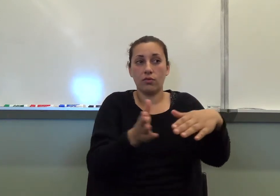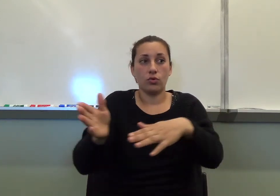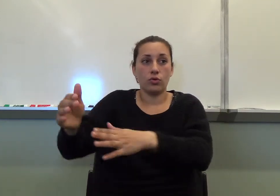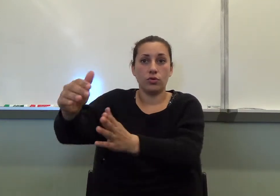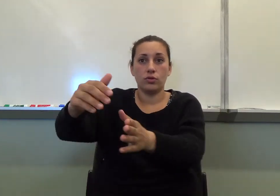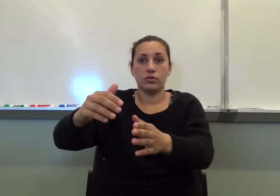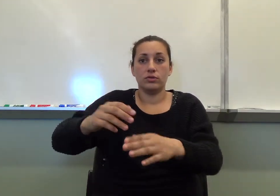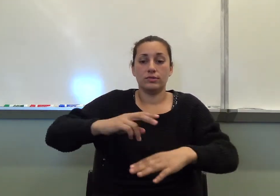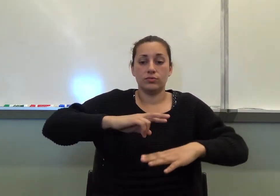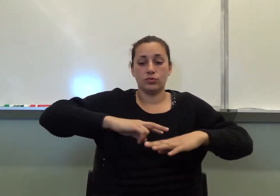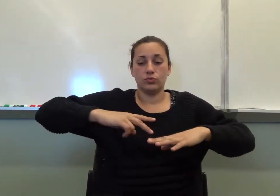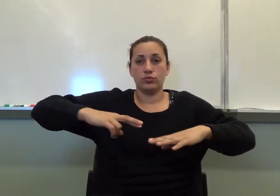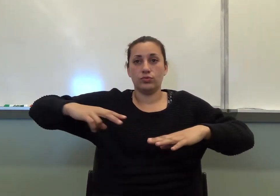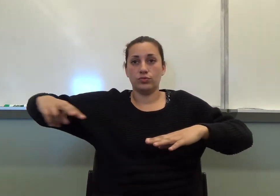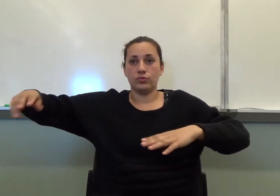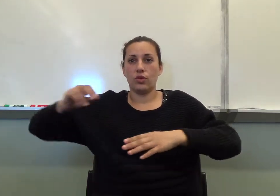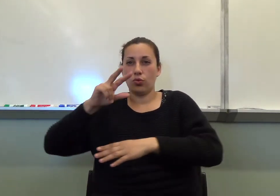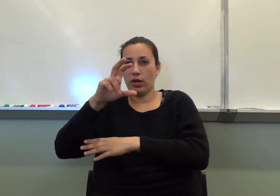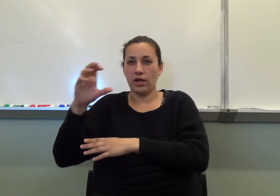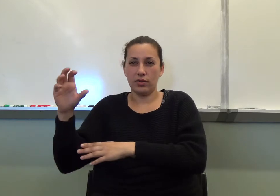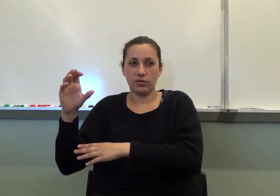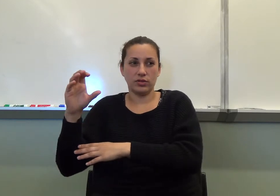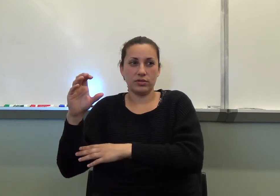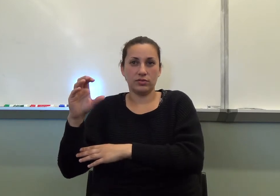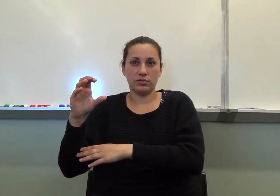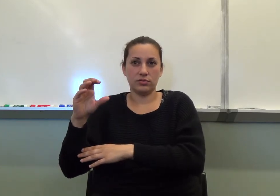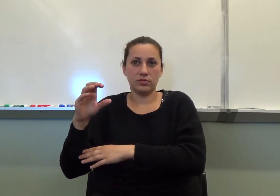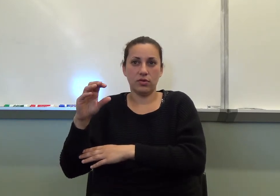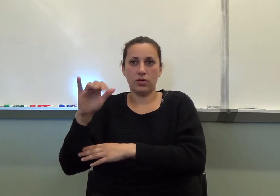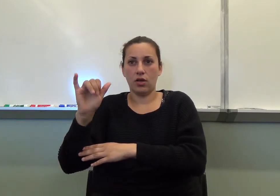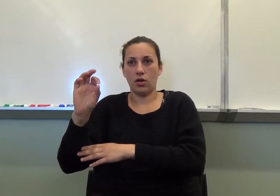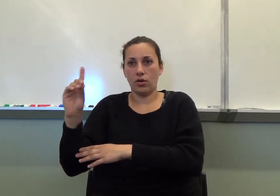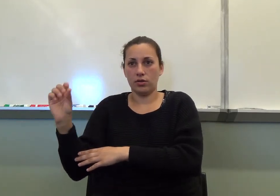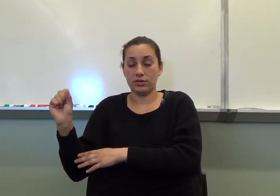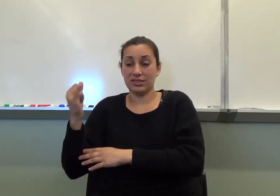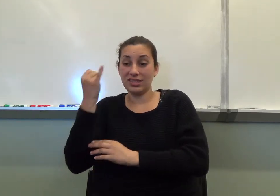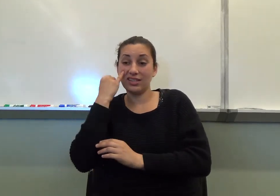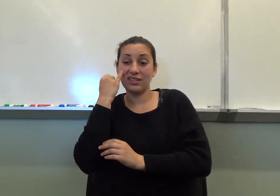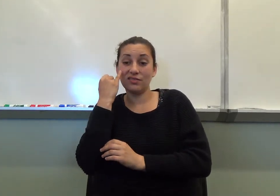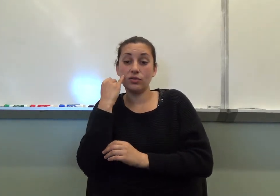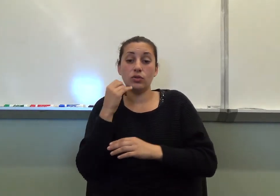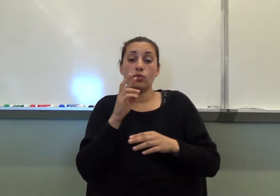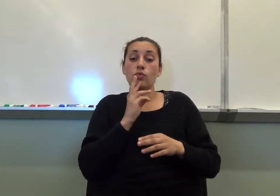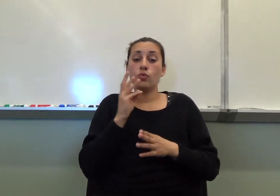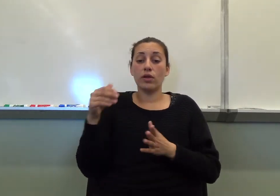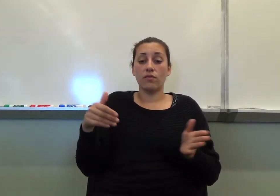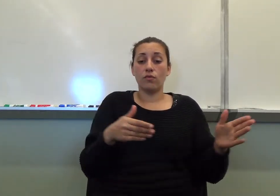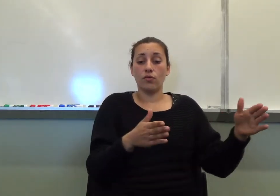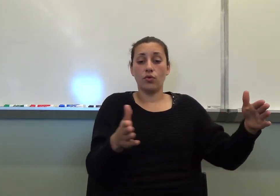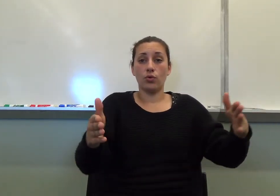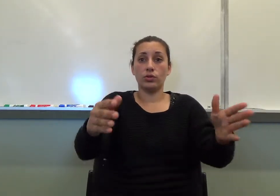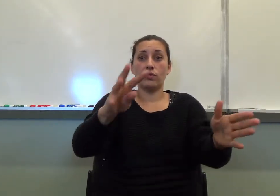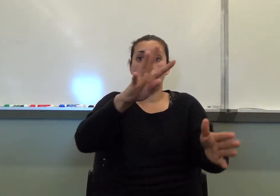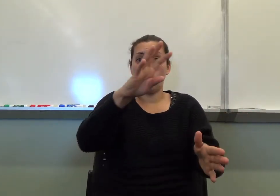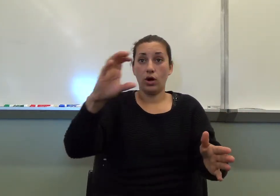her starting point. If the river is 400 yards wide, how far is Barb swim? Looks something like